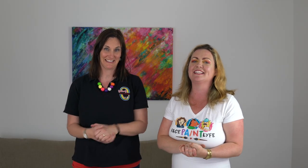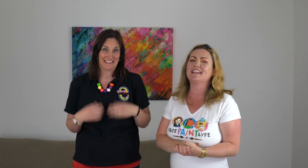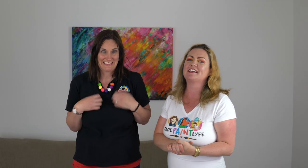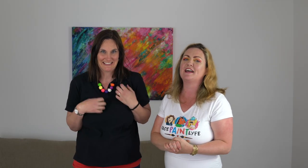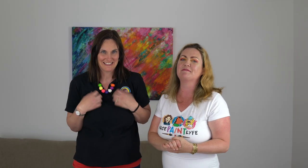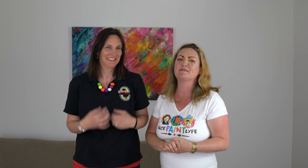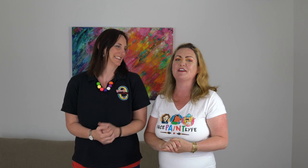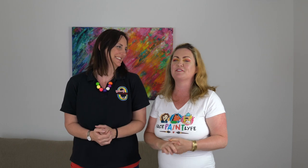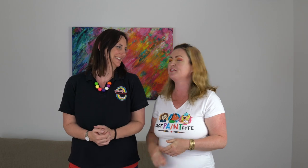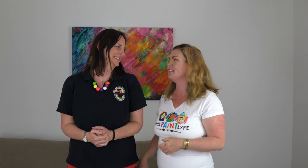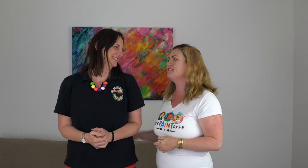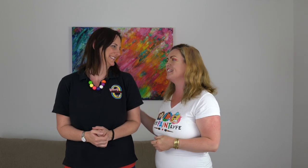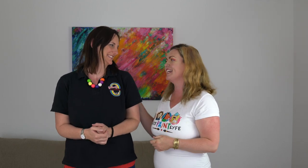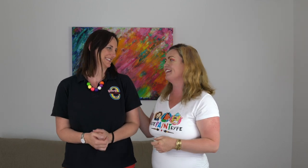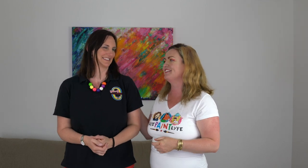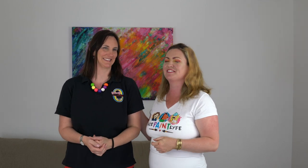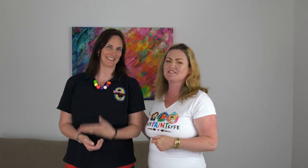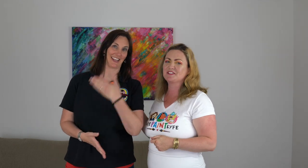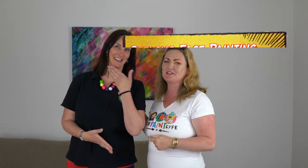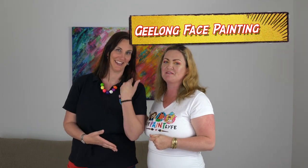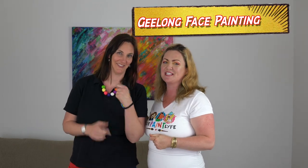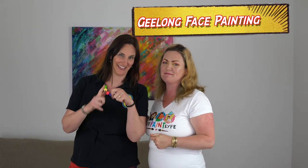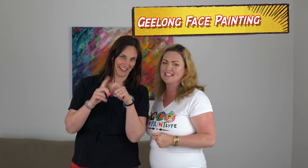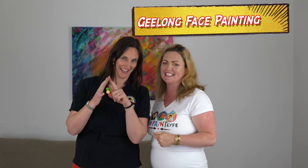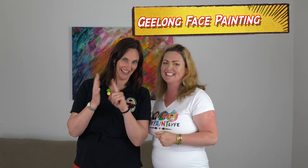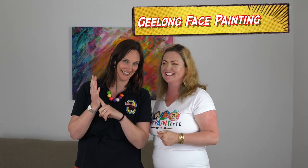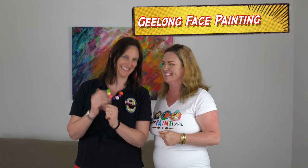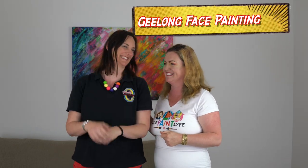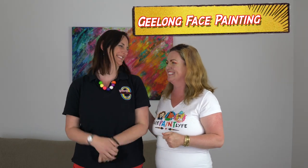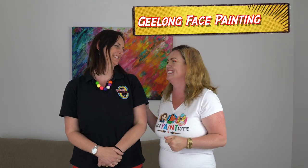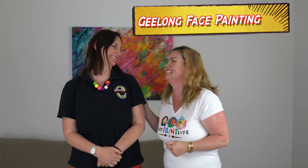today. I've got the lovely Kel from Geelong Face Painting.